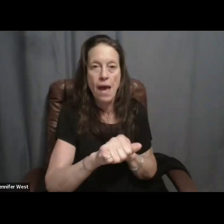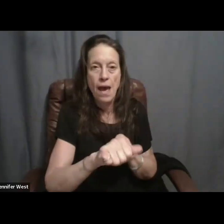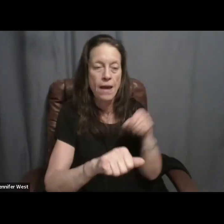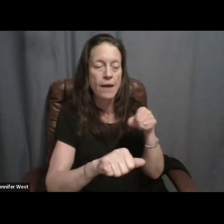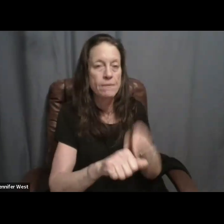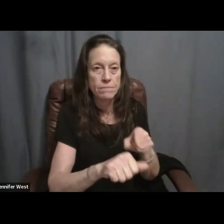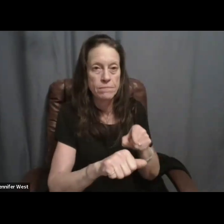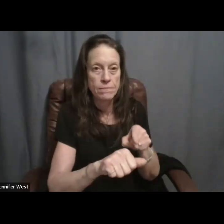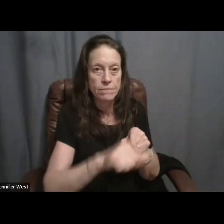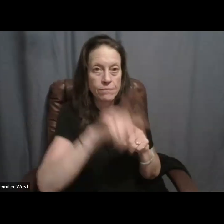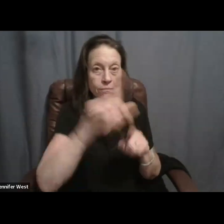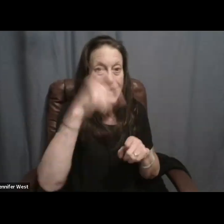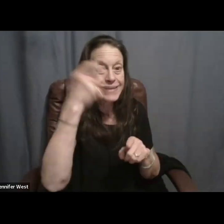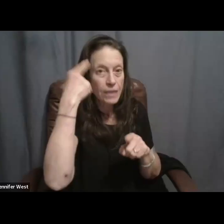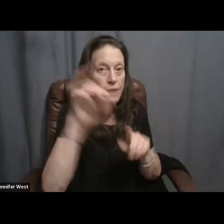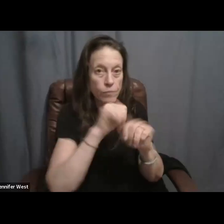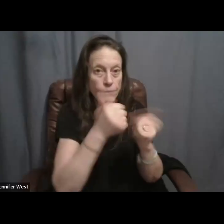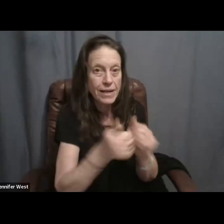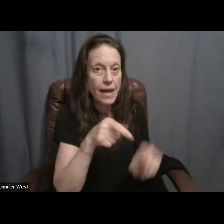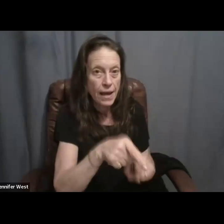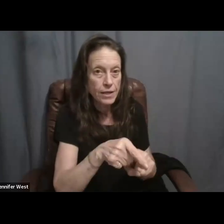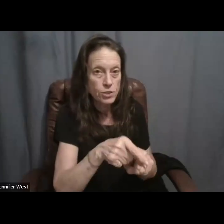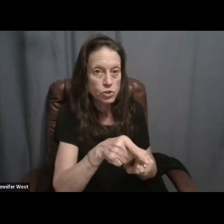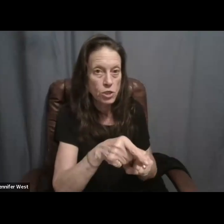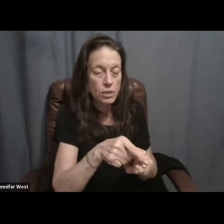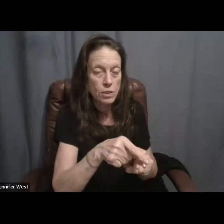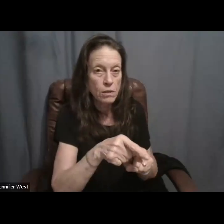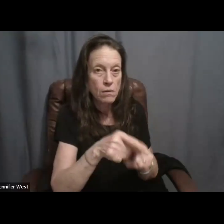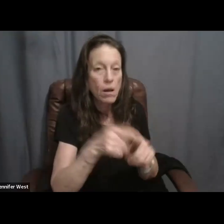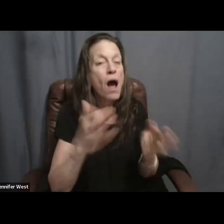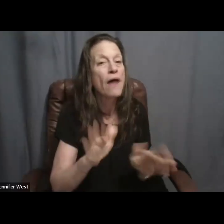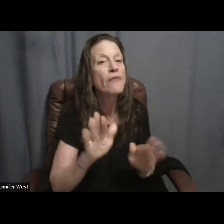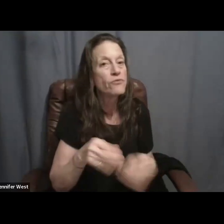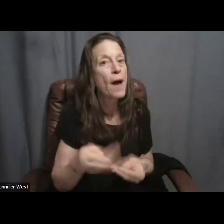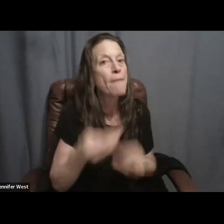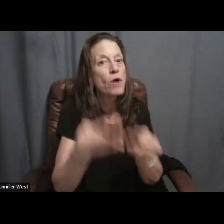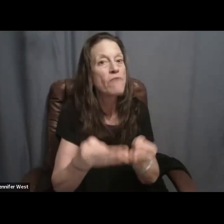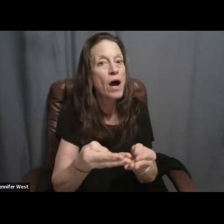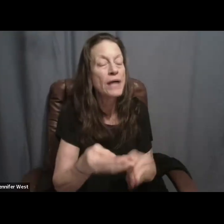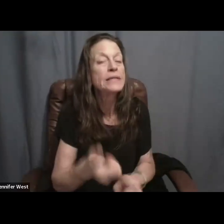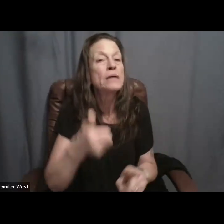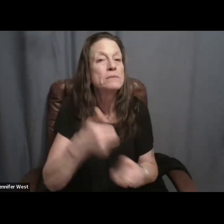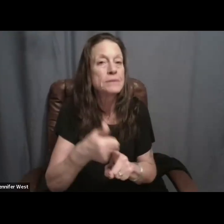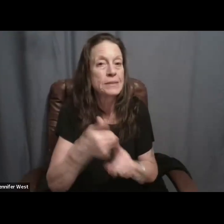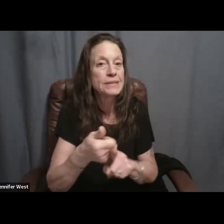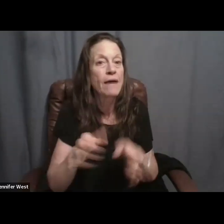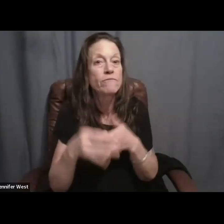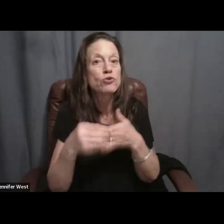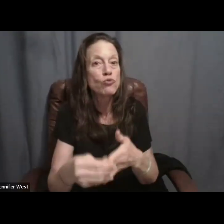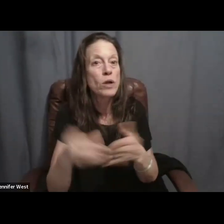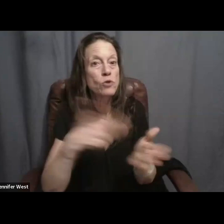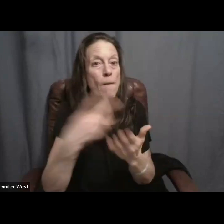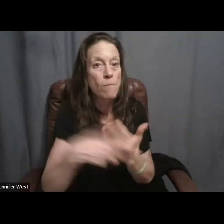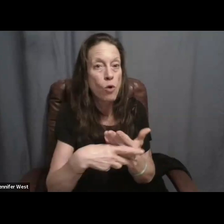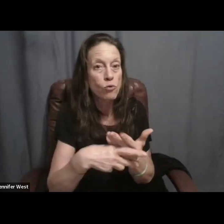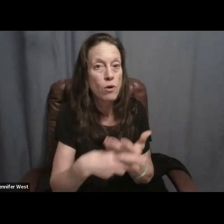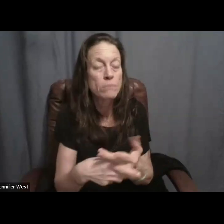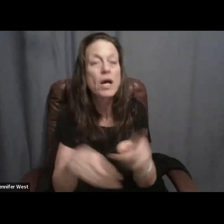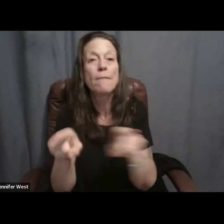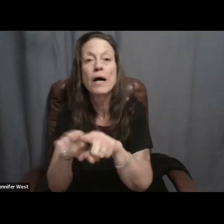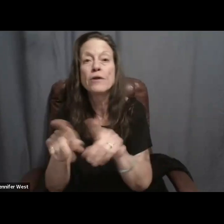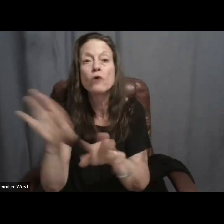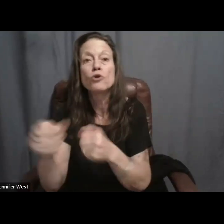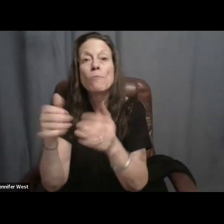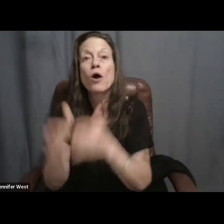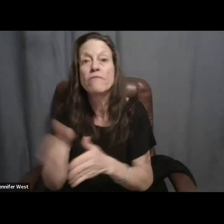the government agency that administers not only the self-direction program, but also these provider programs. And the